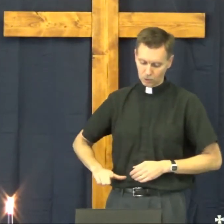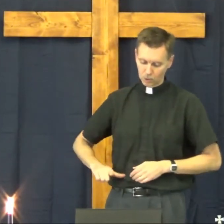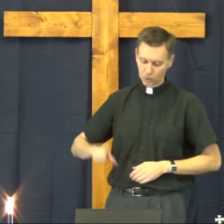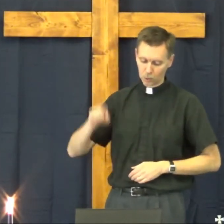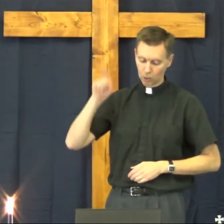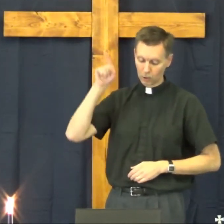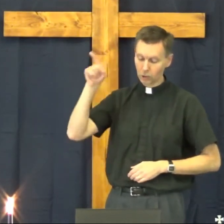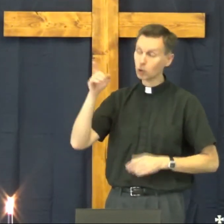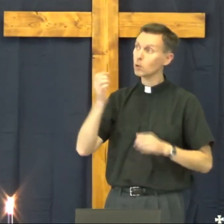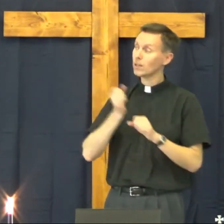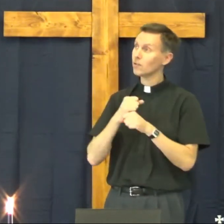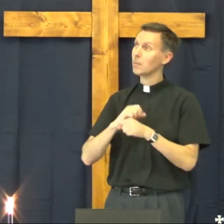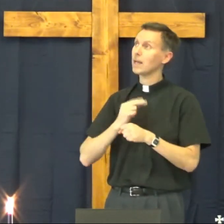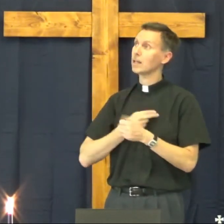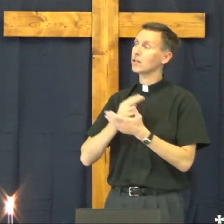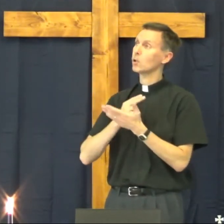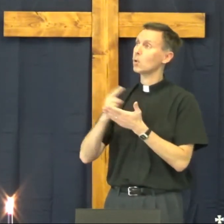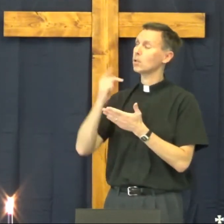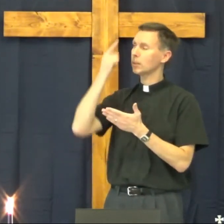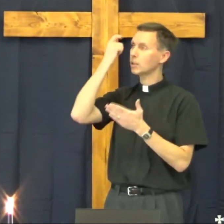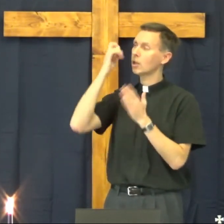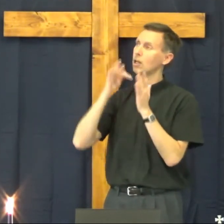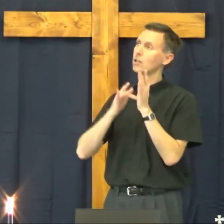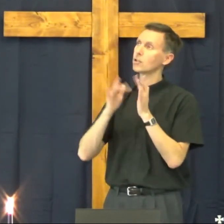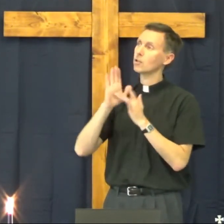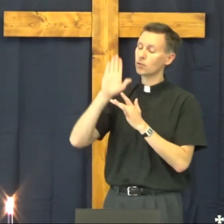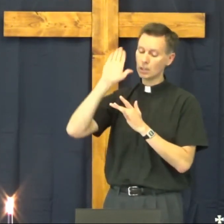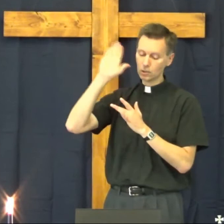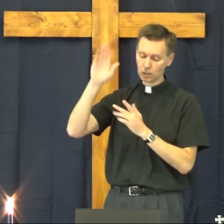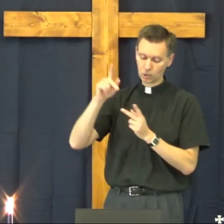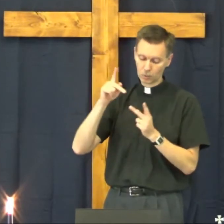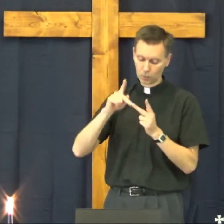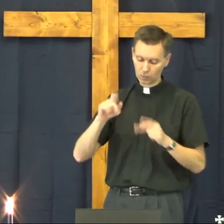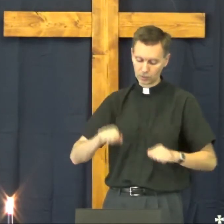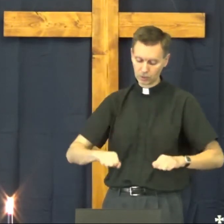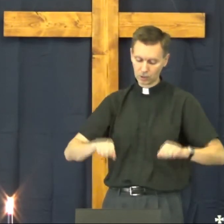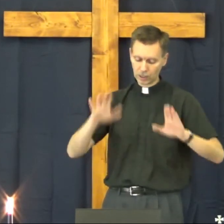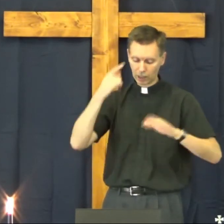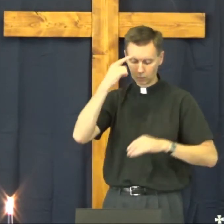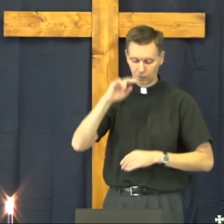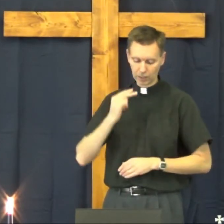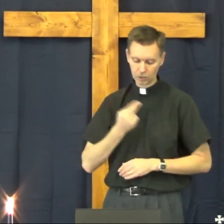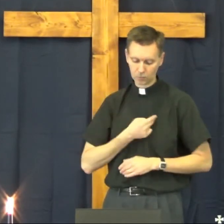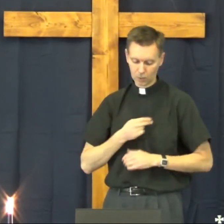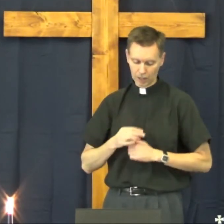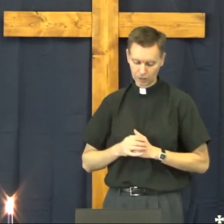O Lord, you have made us holy because of Jesus' perfect sacrifice for us.